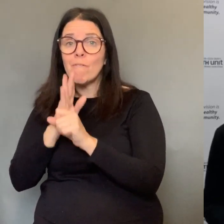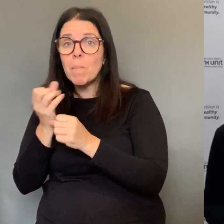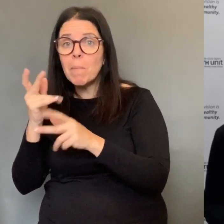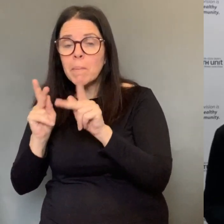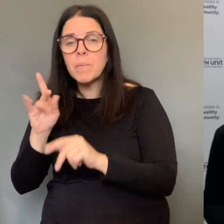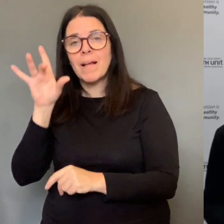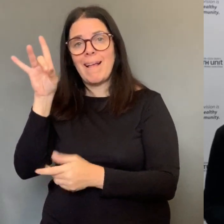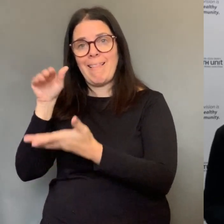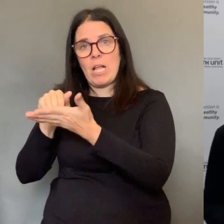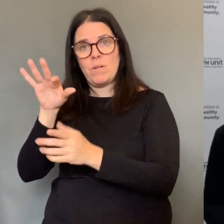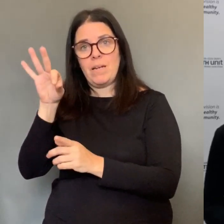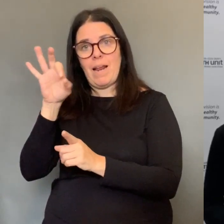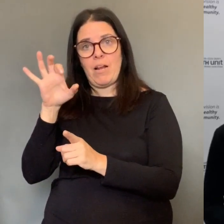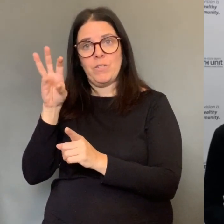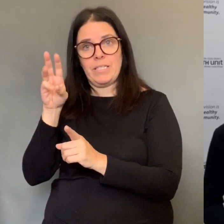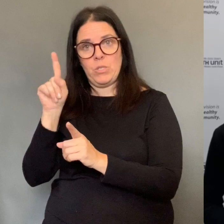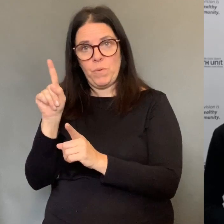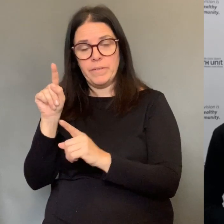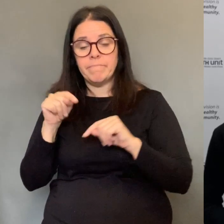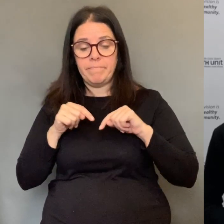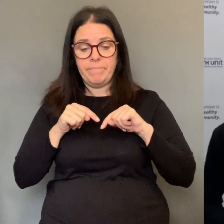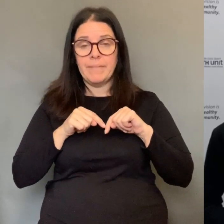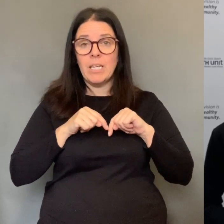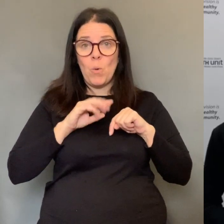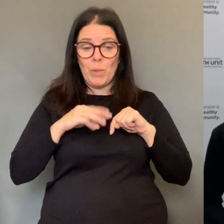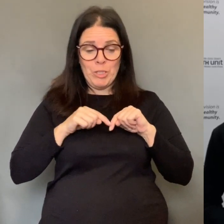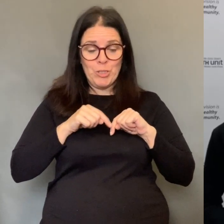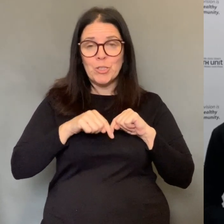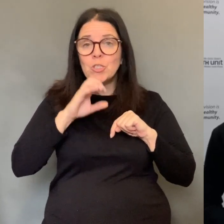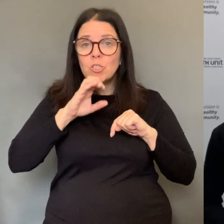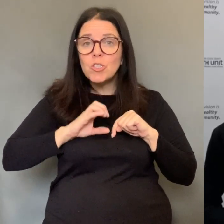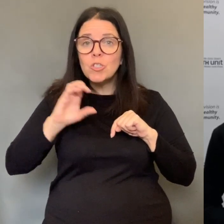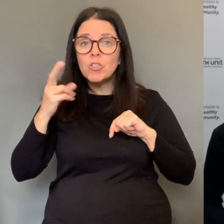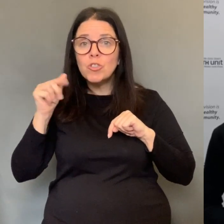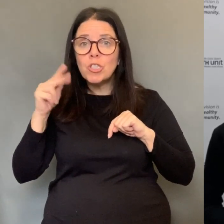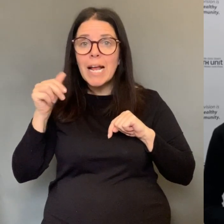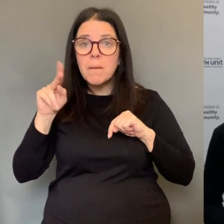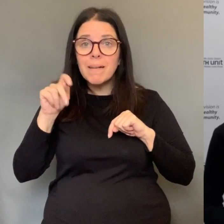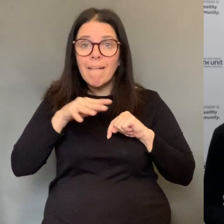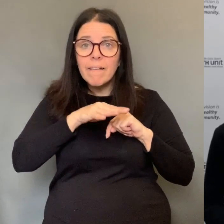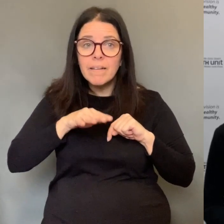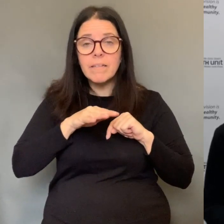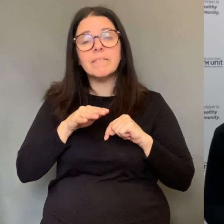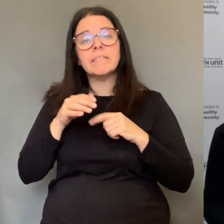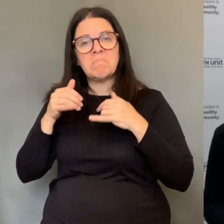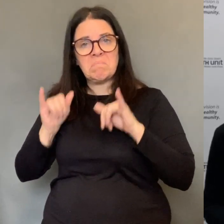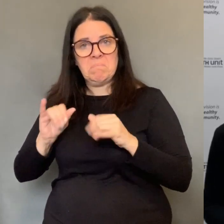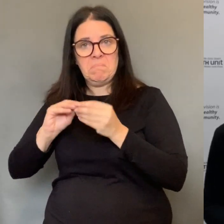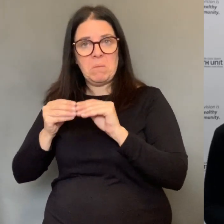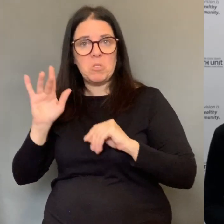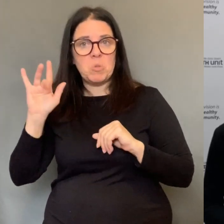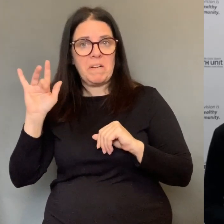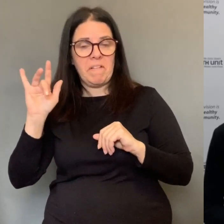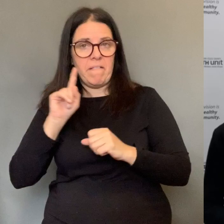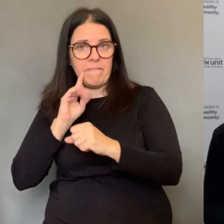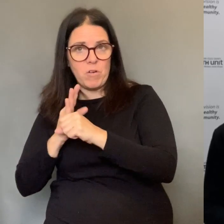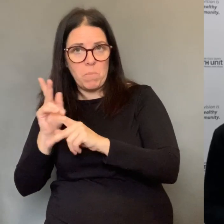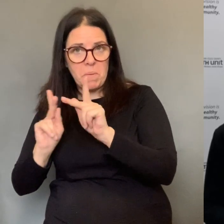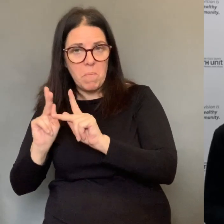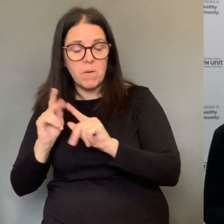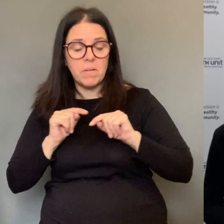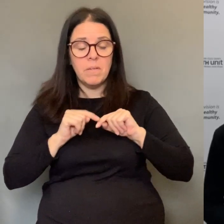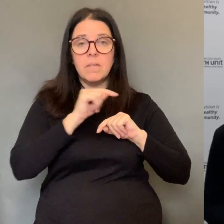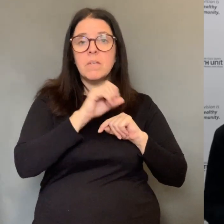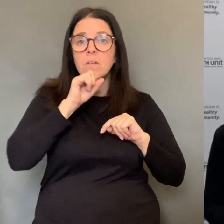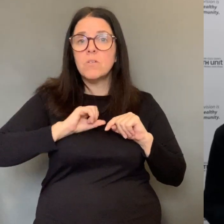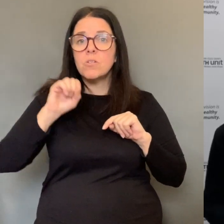of 439 cases in our community. 58 people have recovered. 19% are between the ages